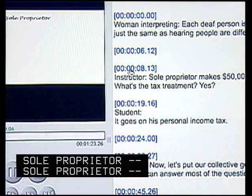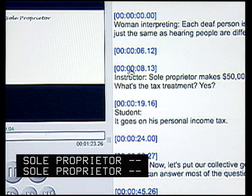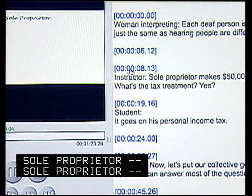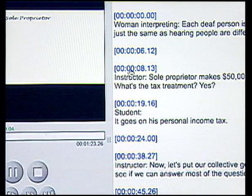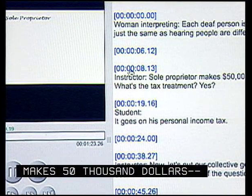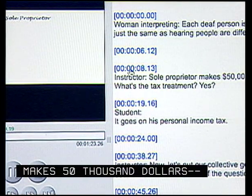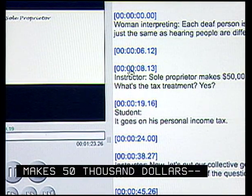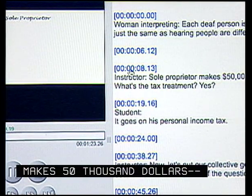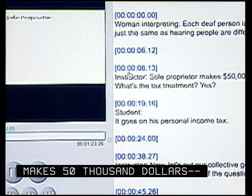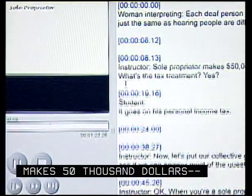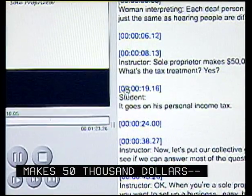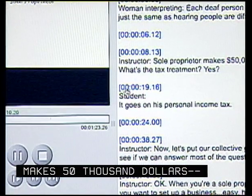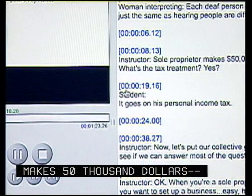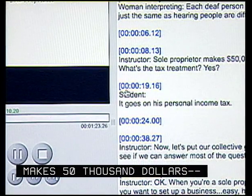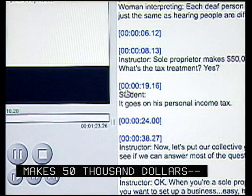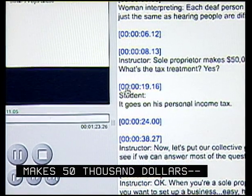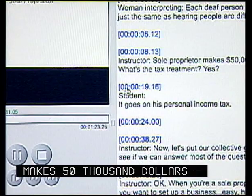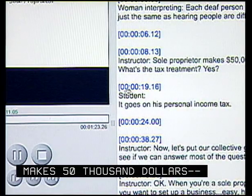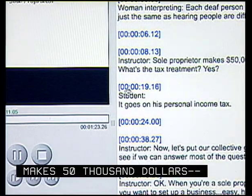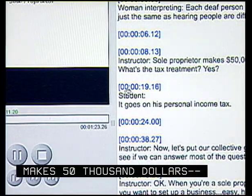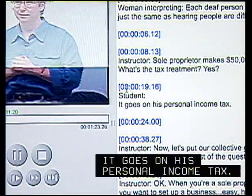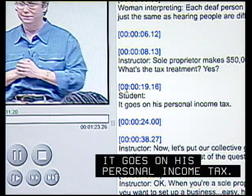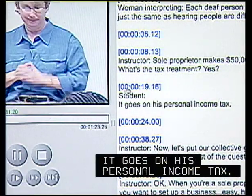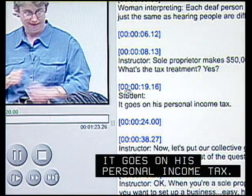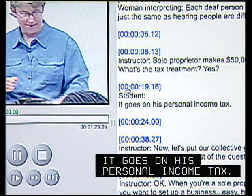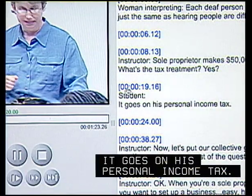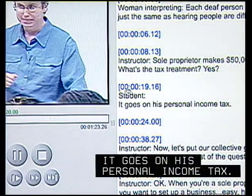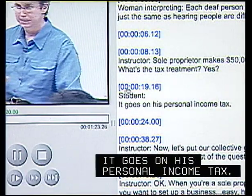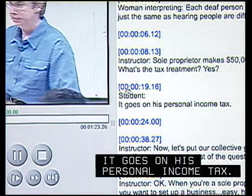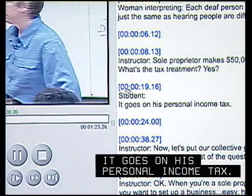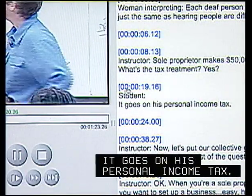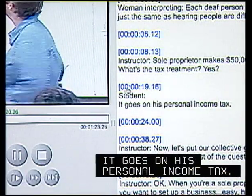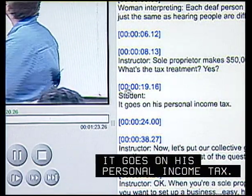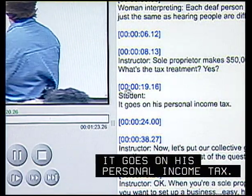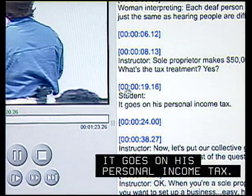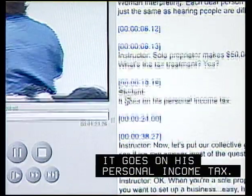proprietor, makes $50,000, has four. It goes on his personal income tax.